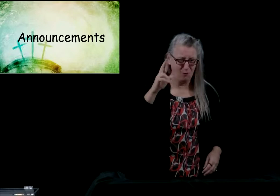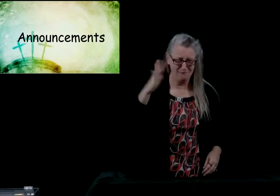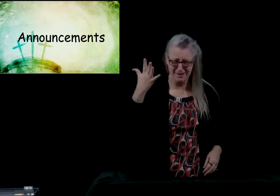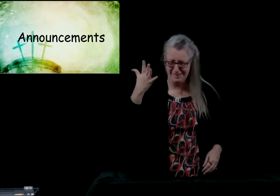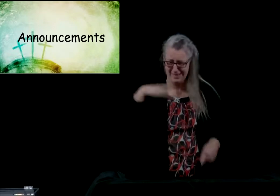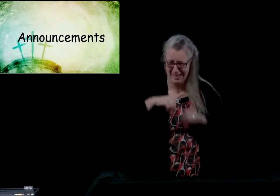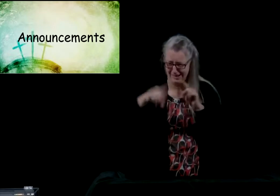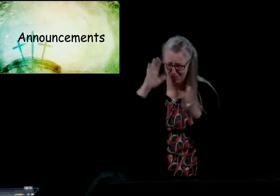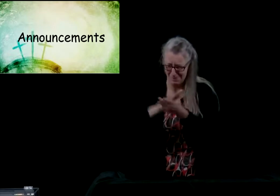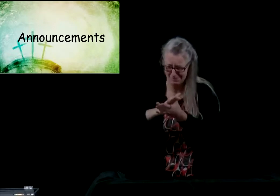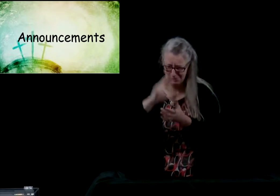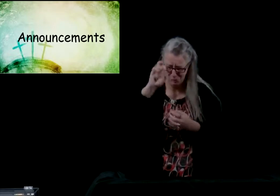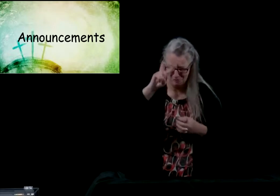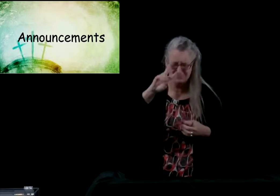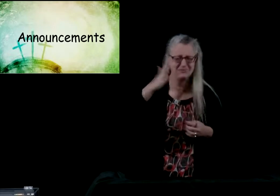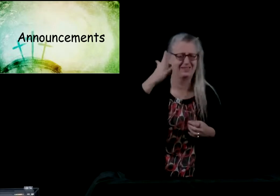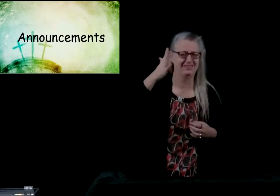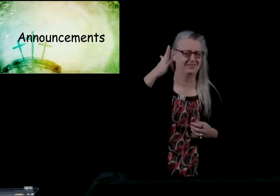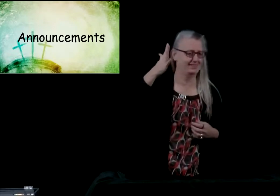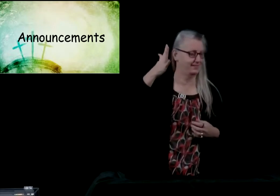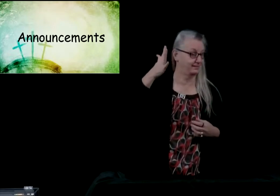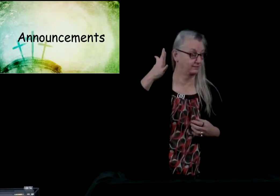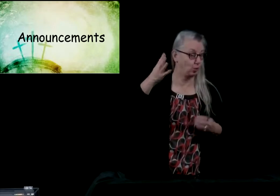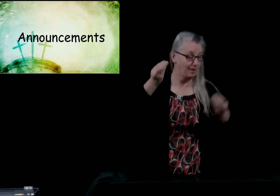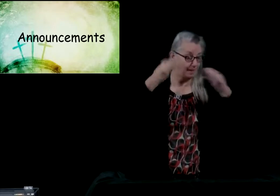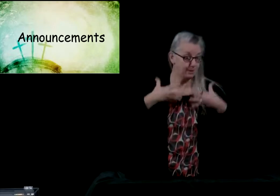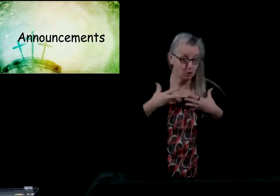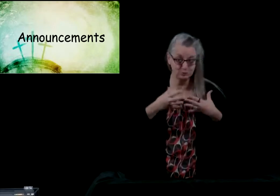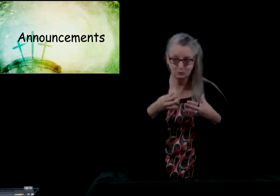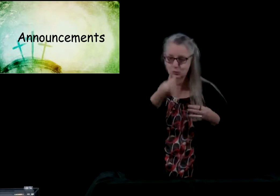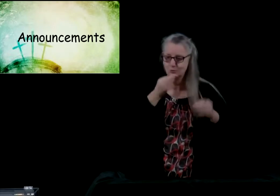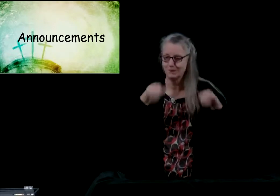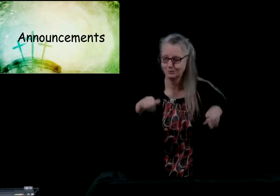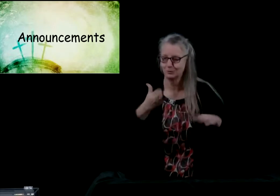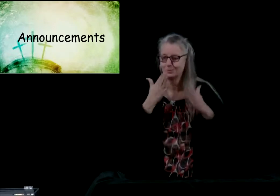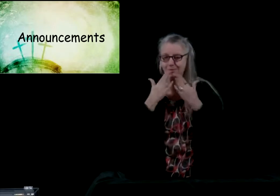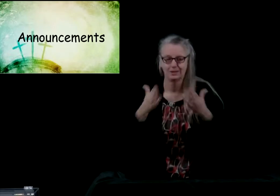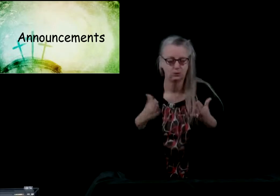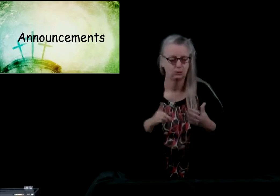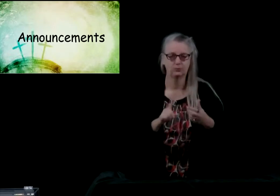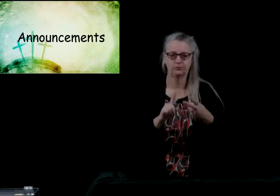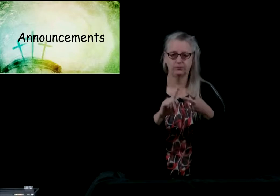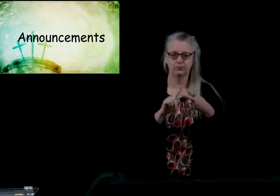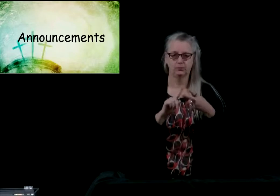maybe? Second or fifth, I can't remember. November 5th, I believe. Let me know if you want to help with that.